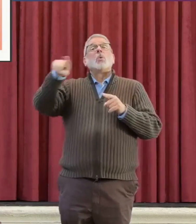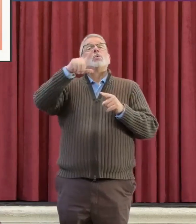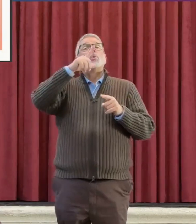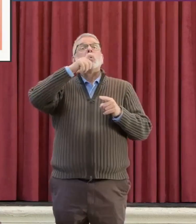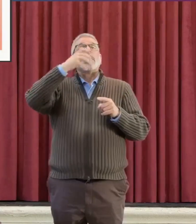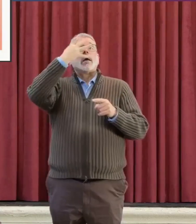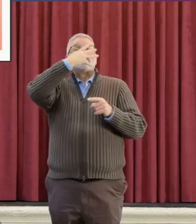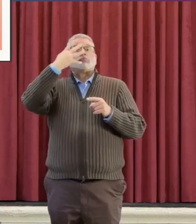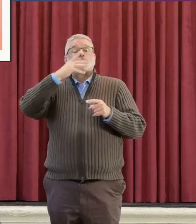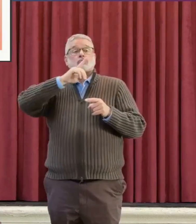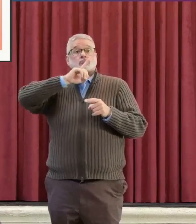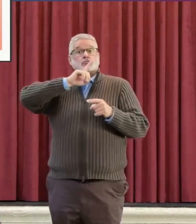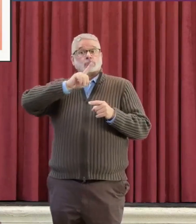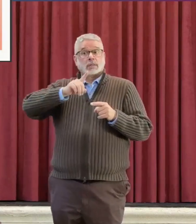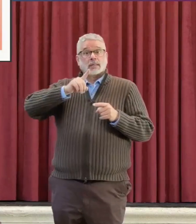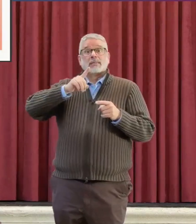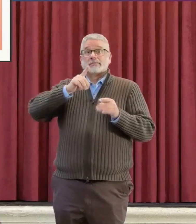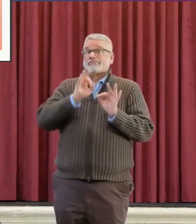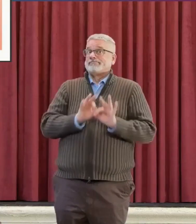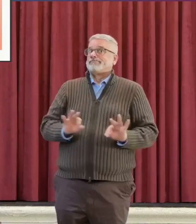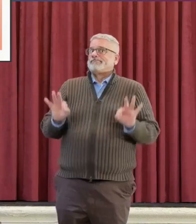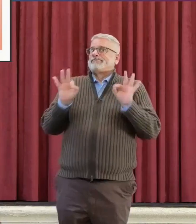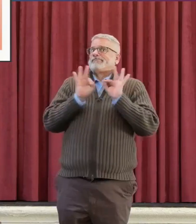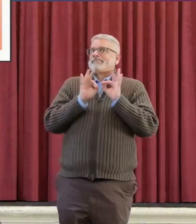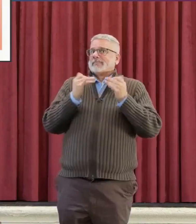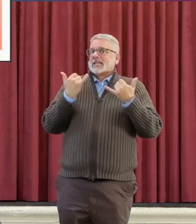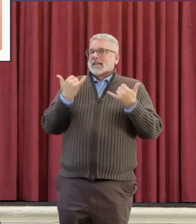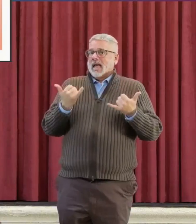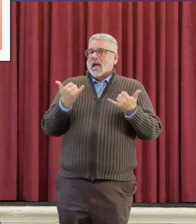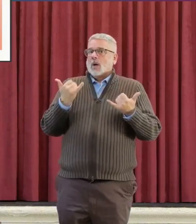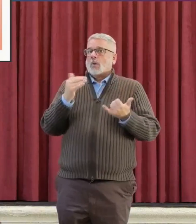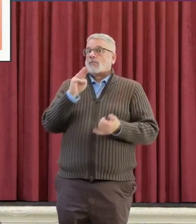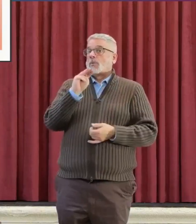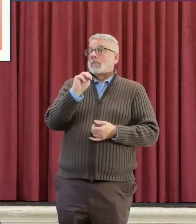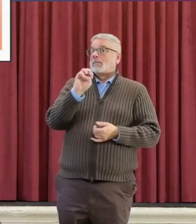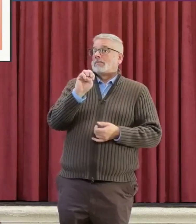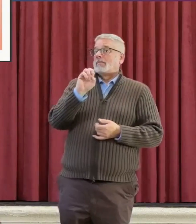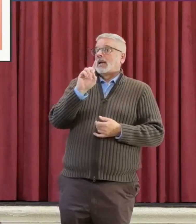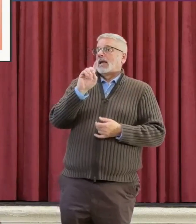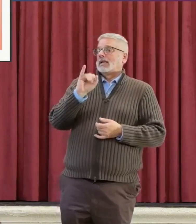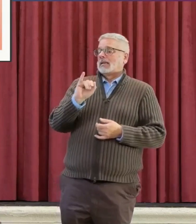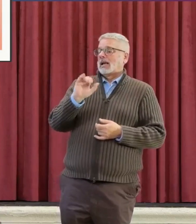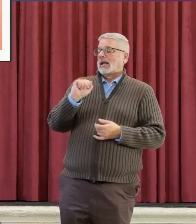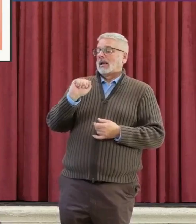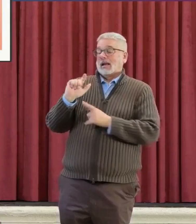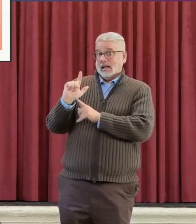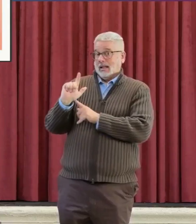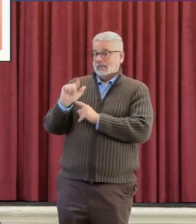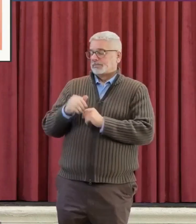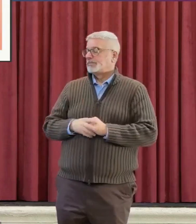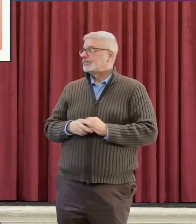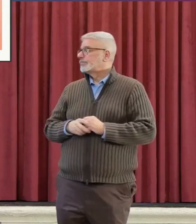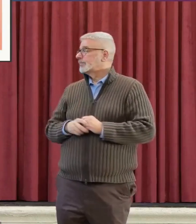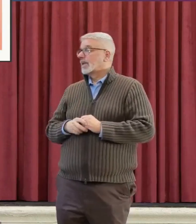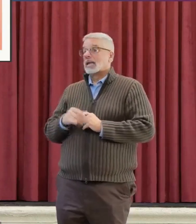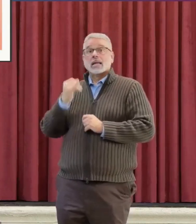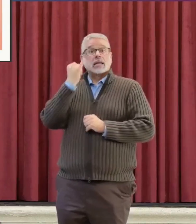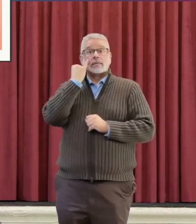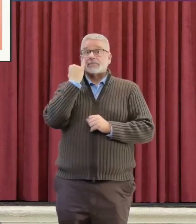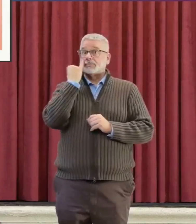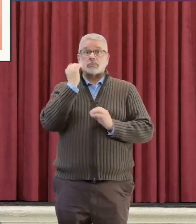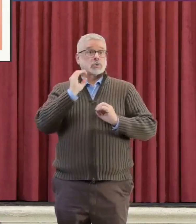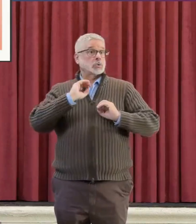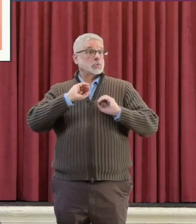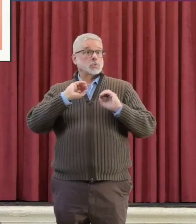status really matters now when it comes to Medi-Cal. And if you don't